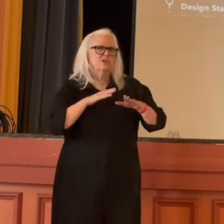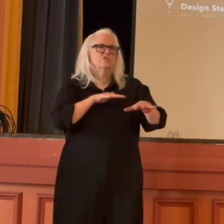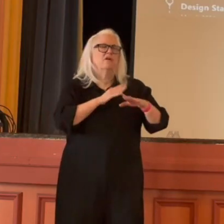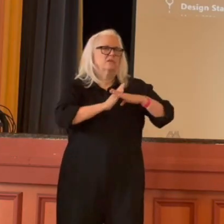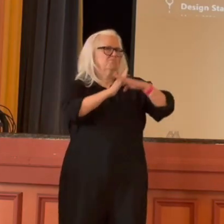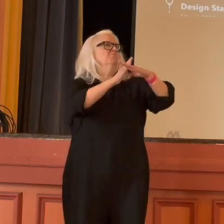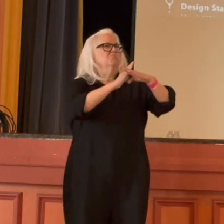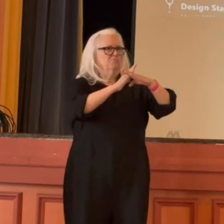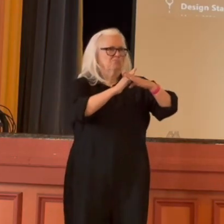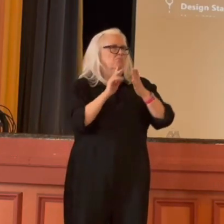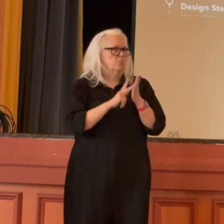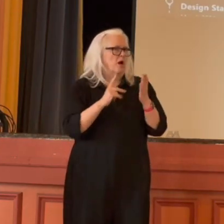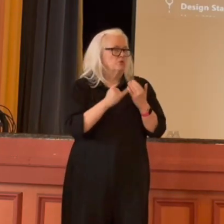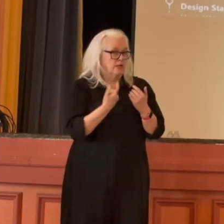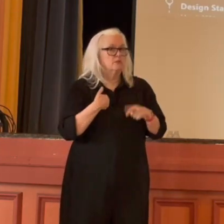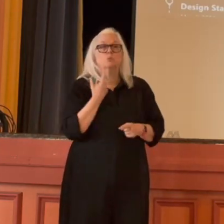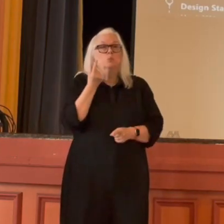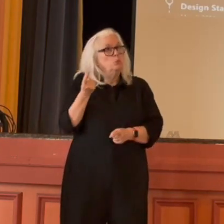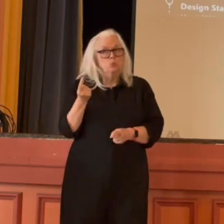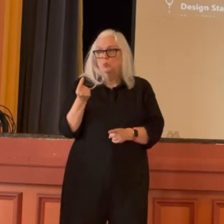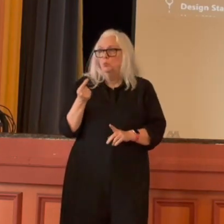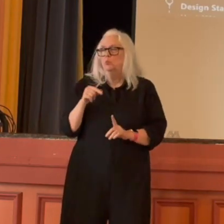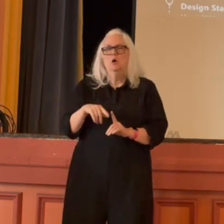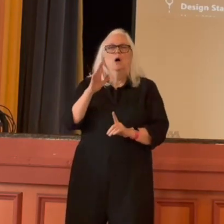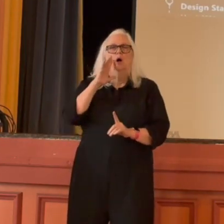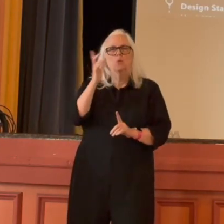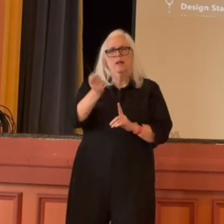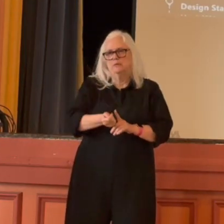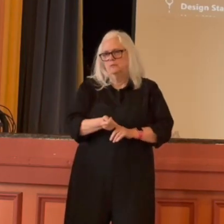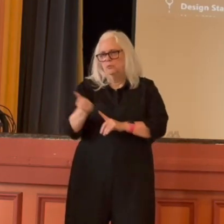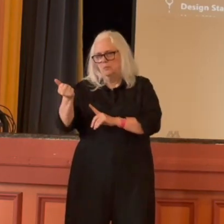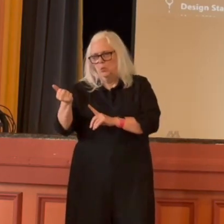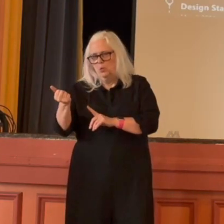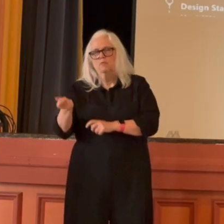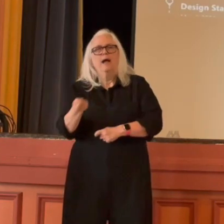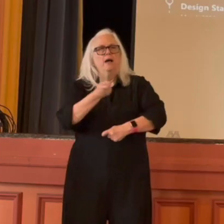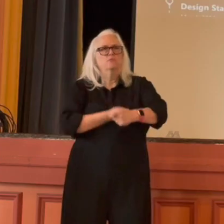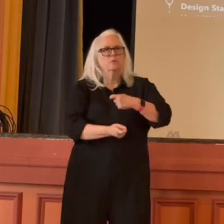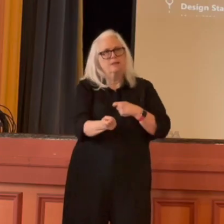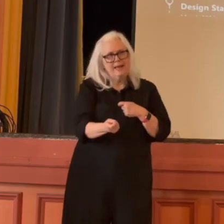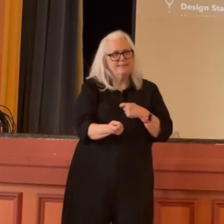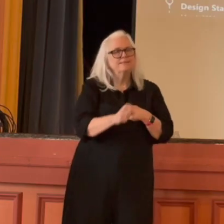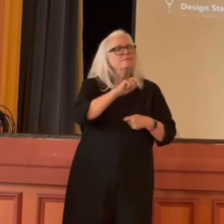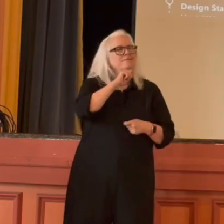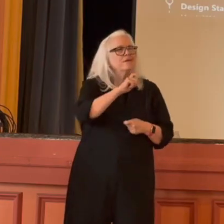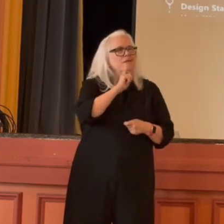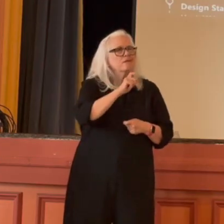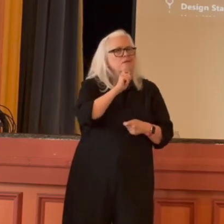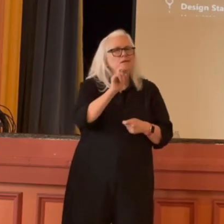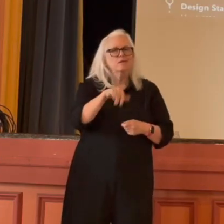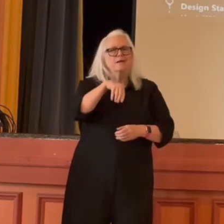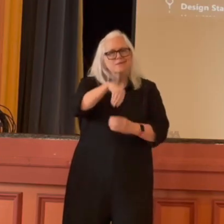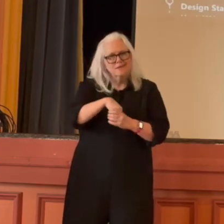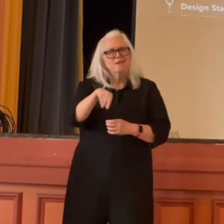where we are just removing an existing piece of steel that's in a manhole and